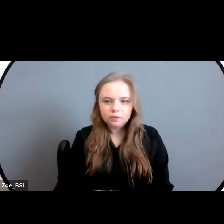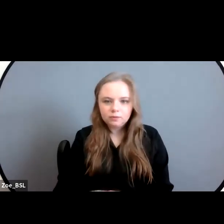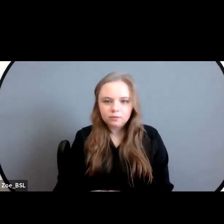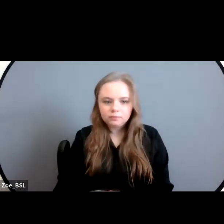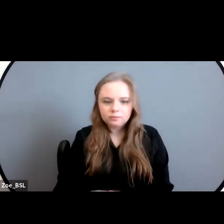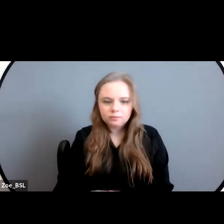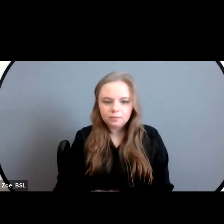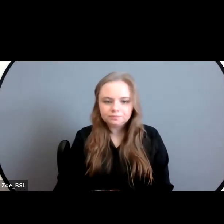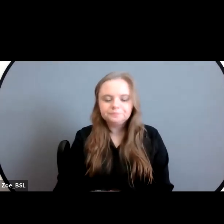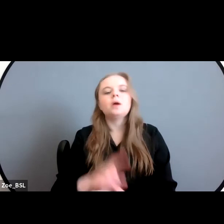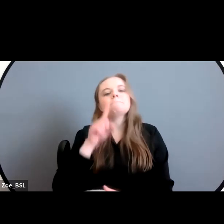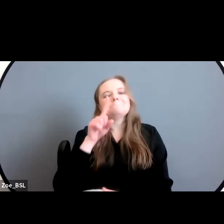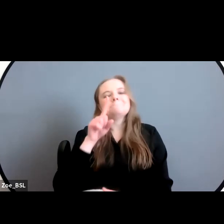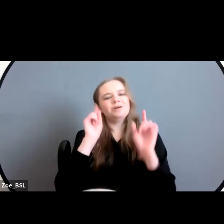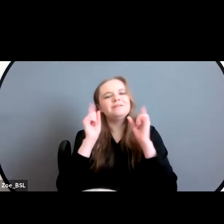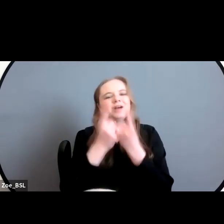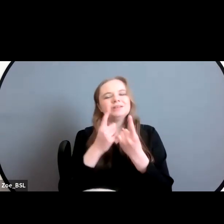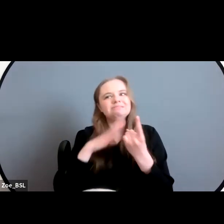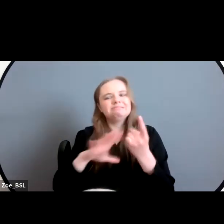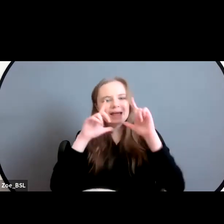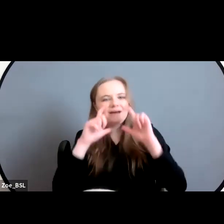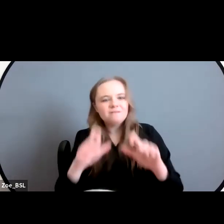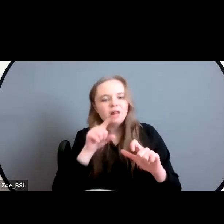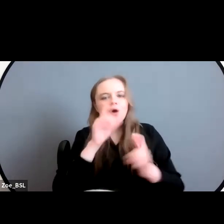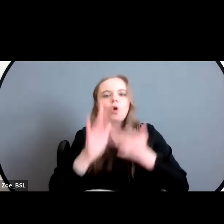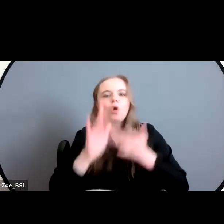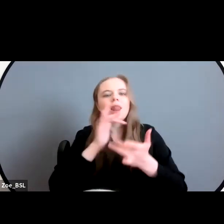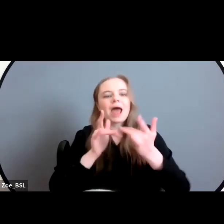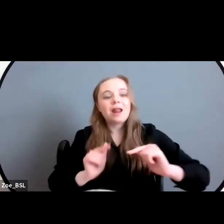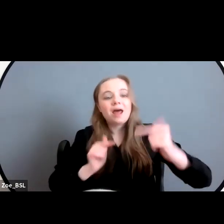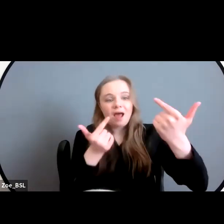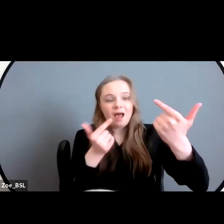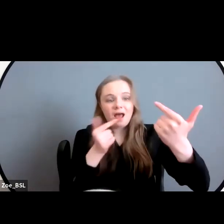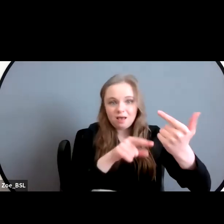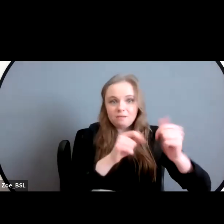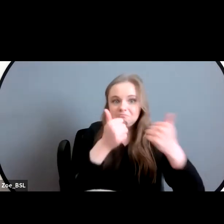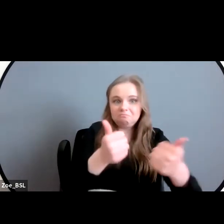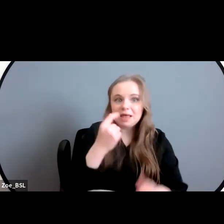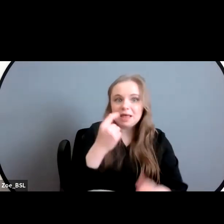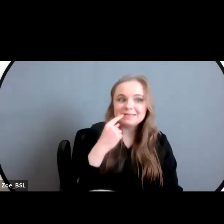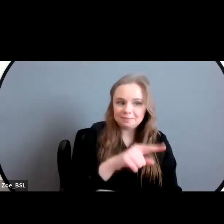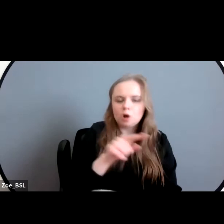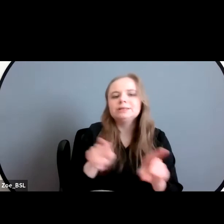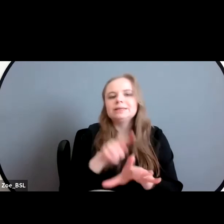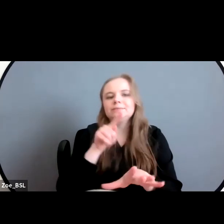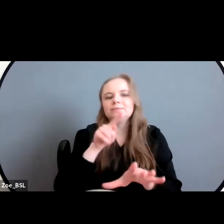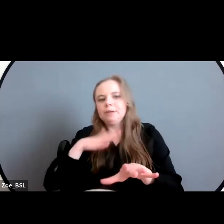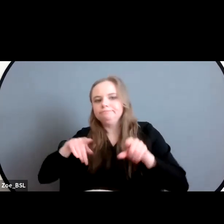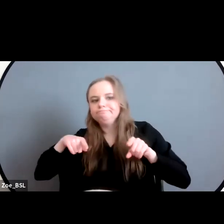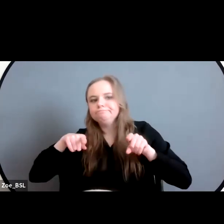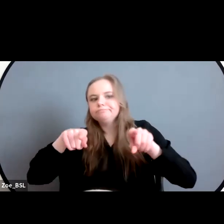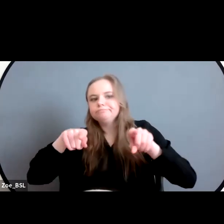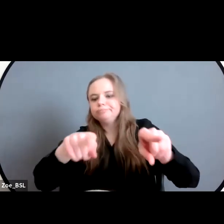virtually as an excuse not to develop more opportunities and more accessible and affordable accommodation options for disabled